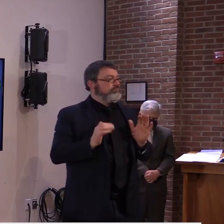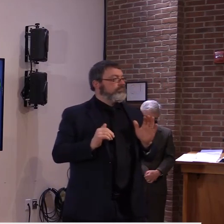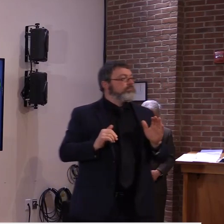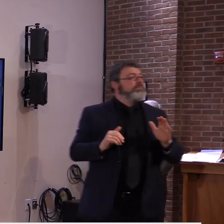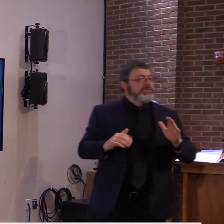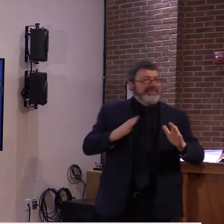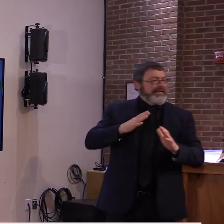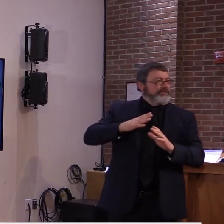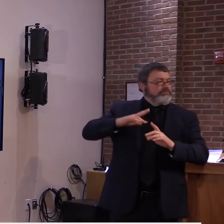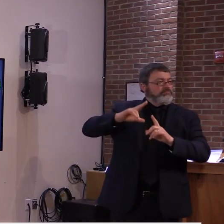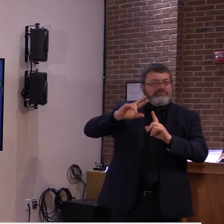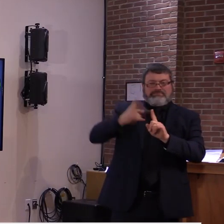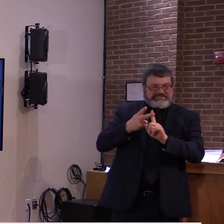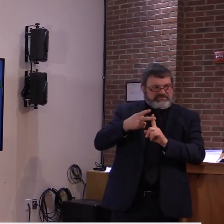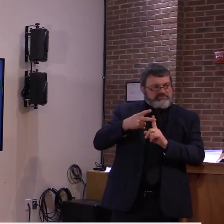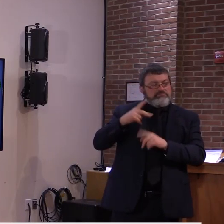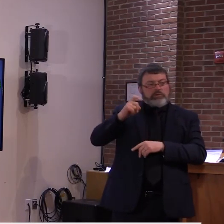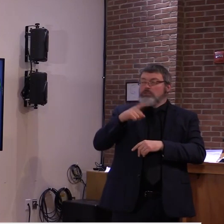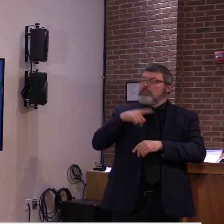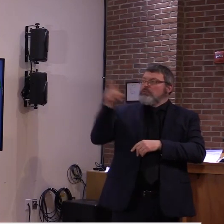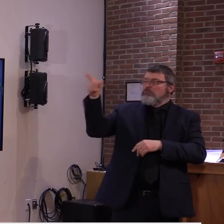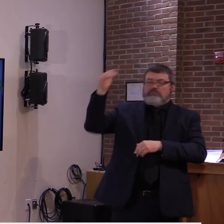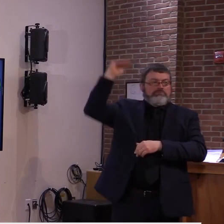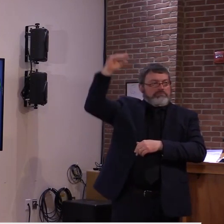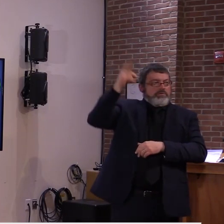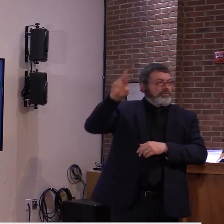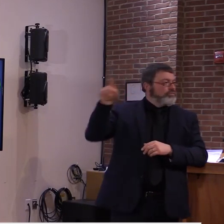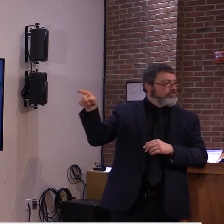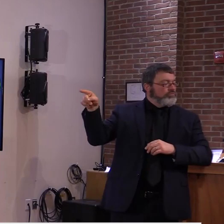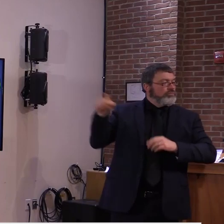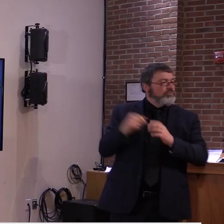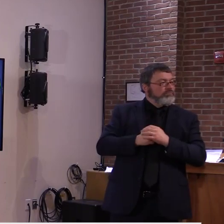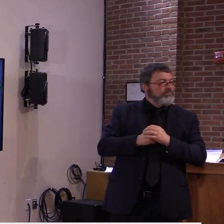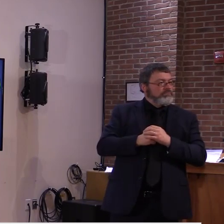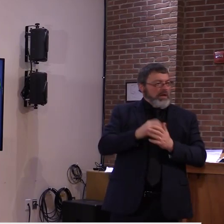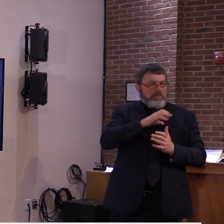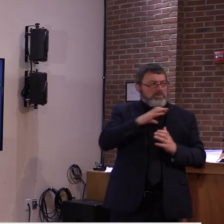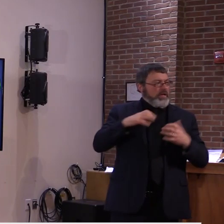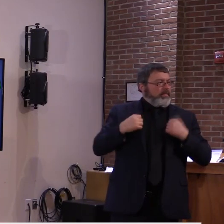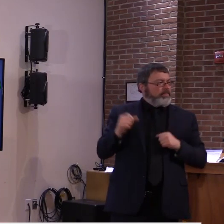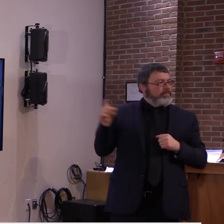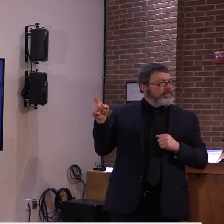tough to answer in some respects, but they, it's a possibility they could be separated.